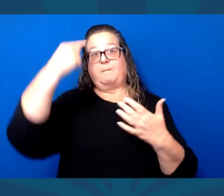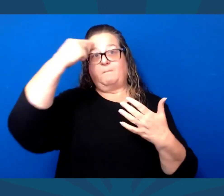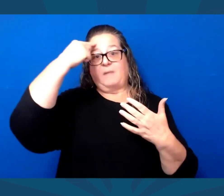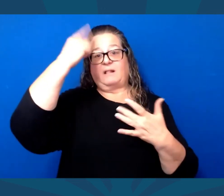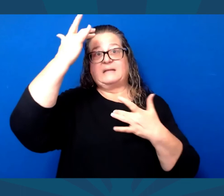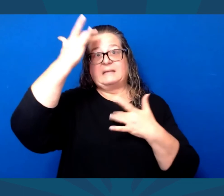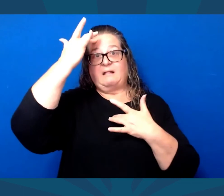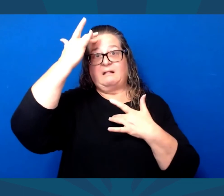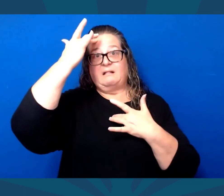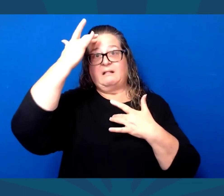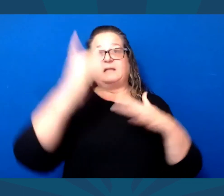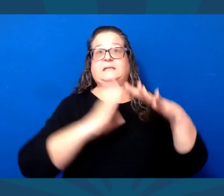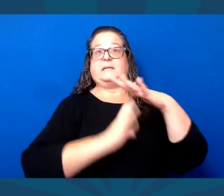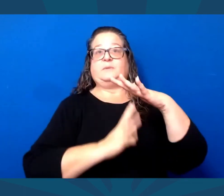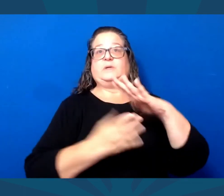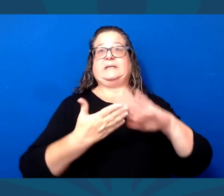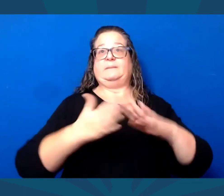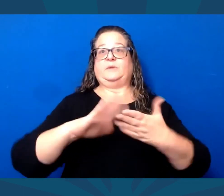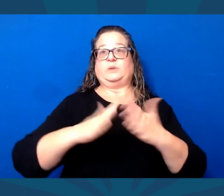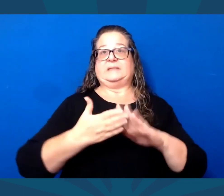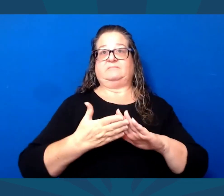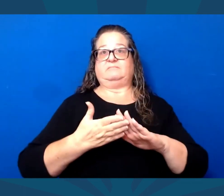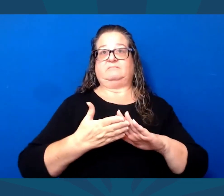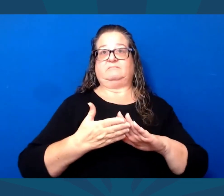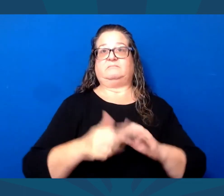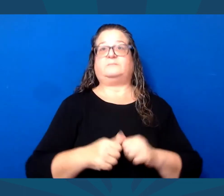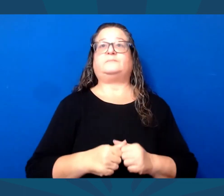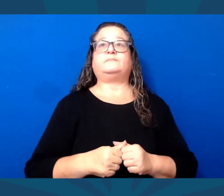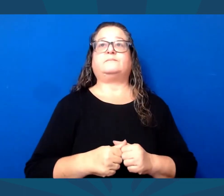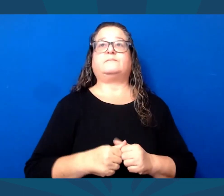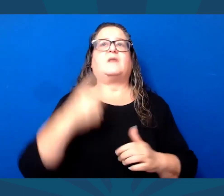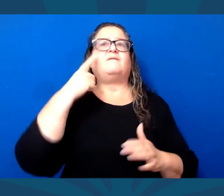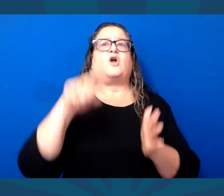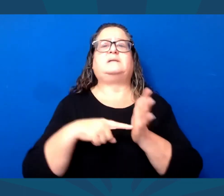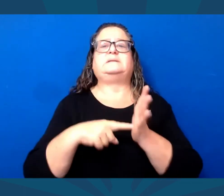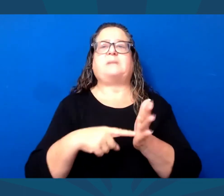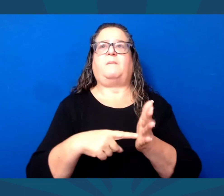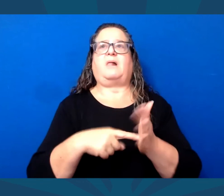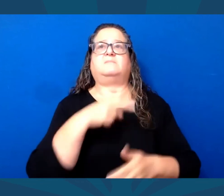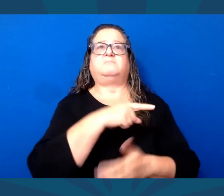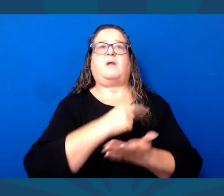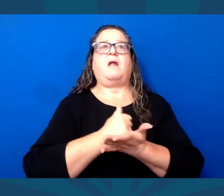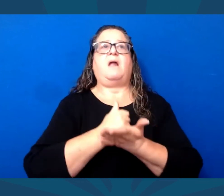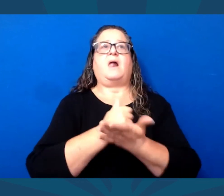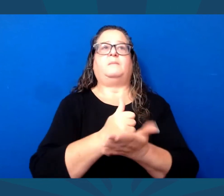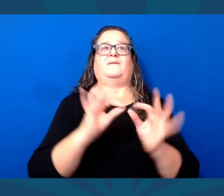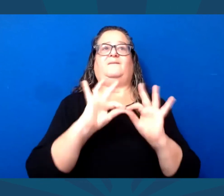low income, mentally ill, and immigrant communities.